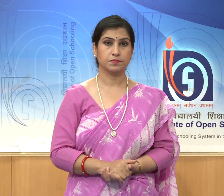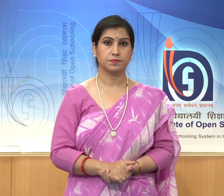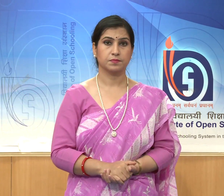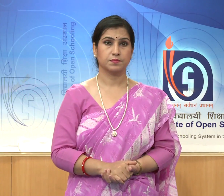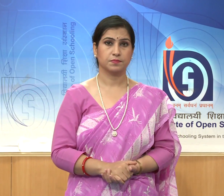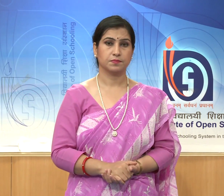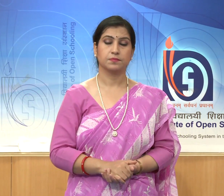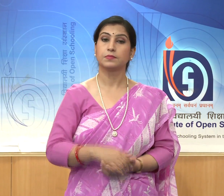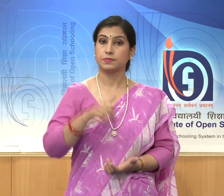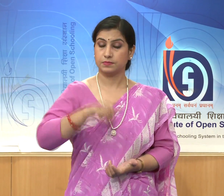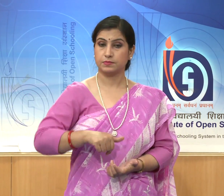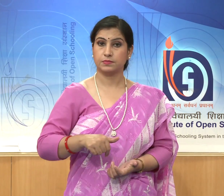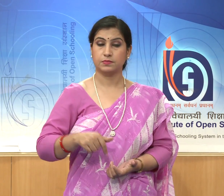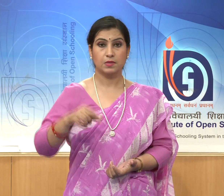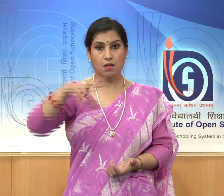from this lesson.